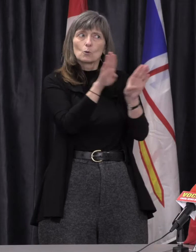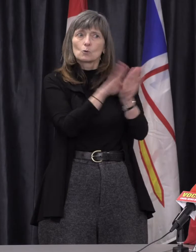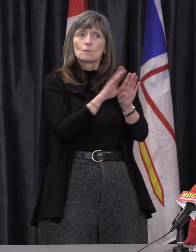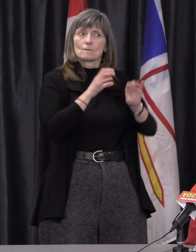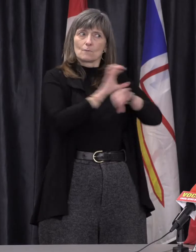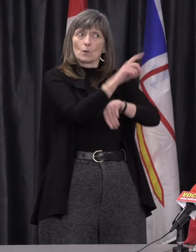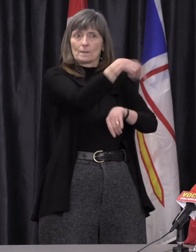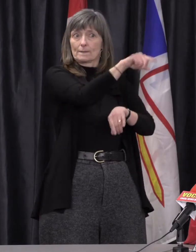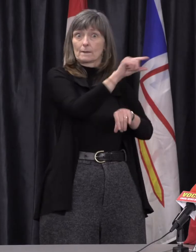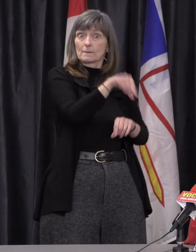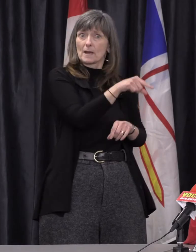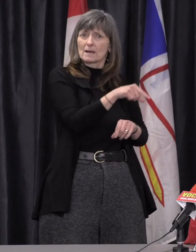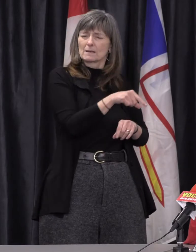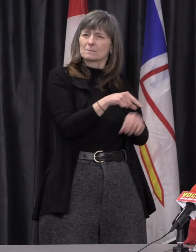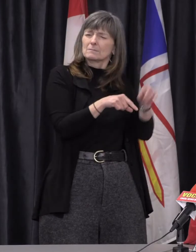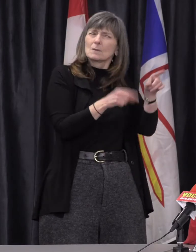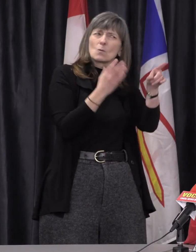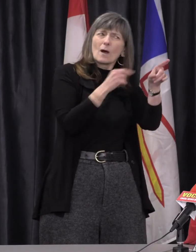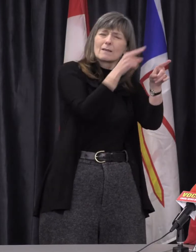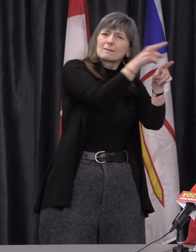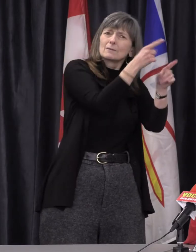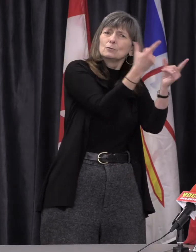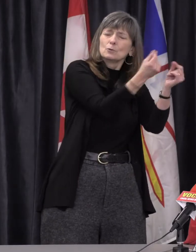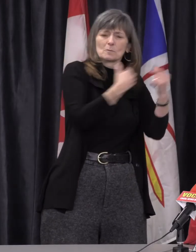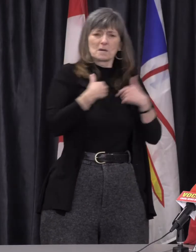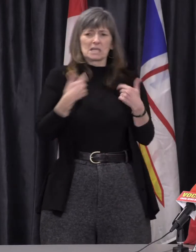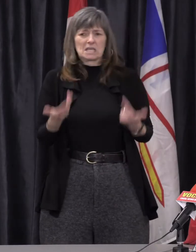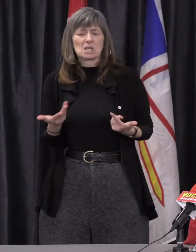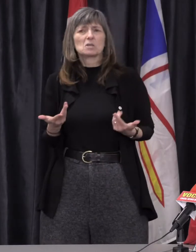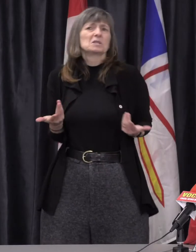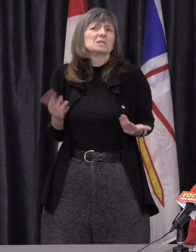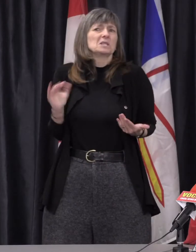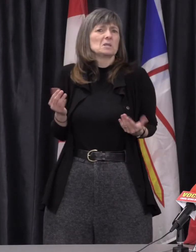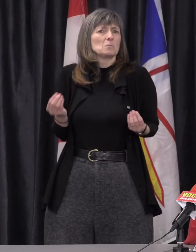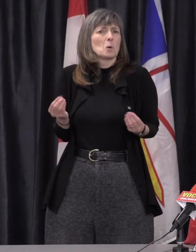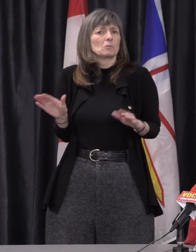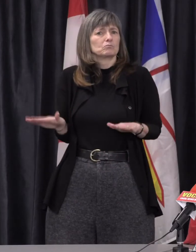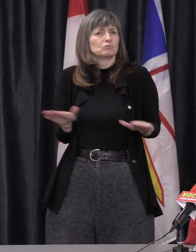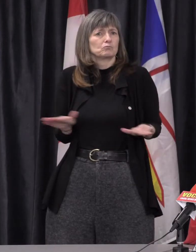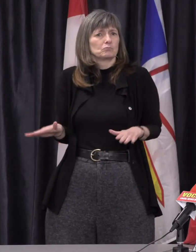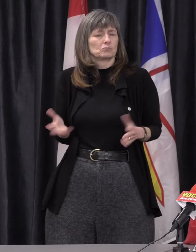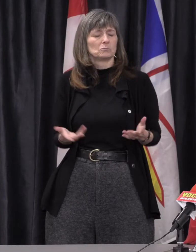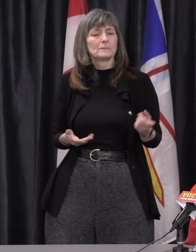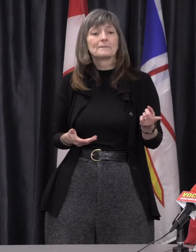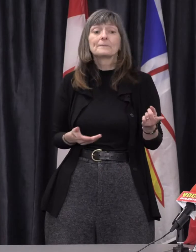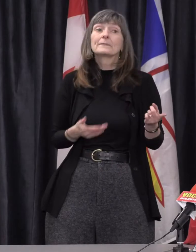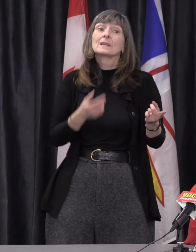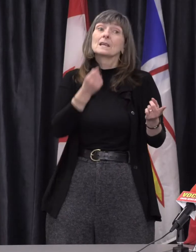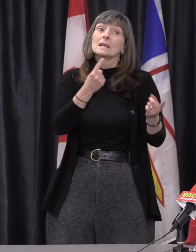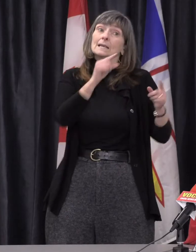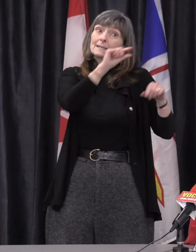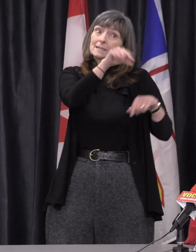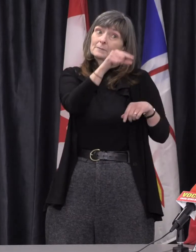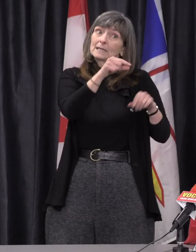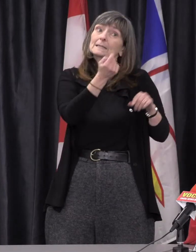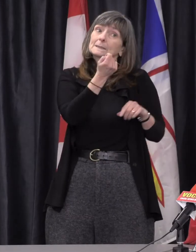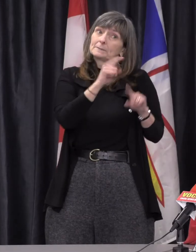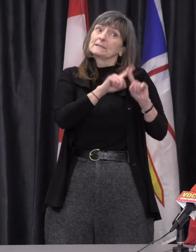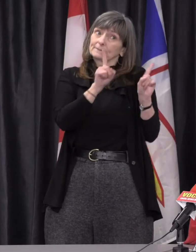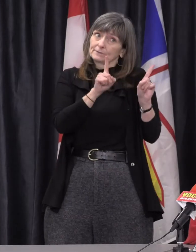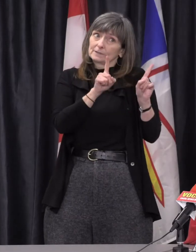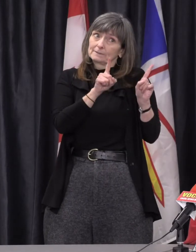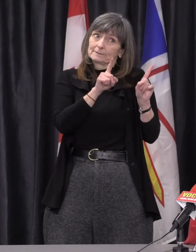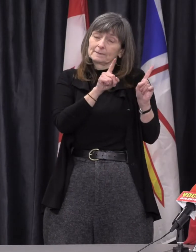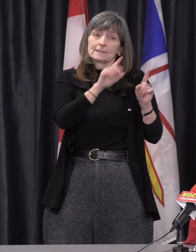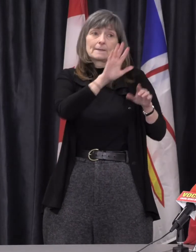Why are they taking that measure and yet we have much more relaxed measures? So Quebec is in a bit of a different situation than we are with the number